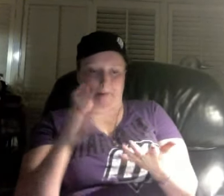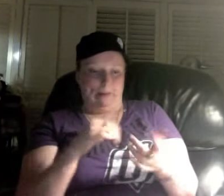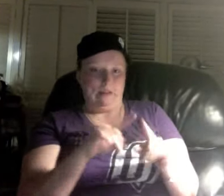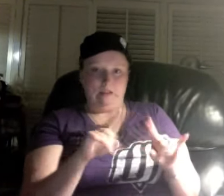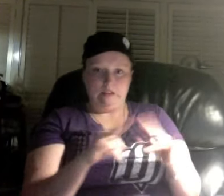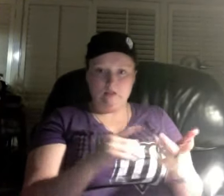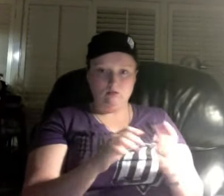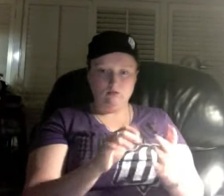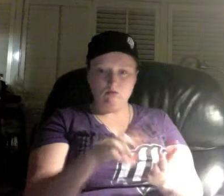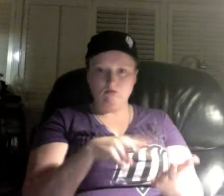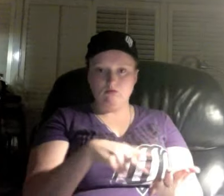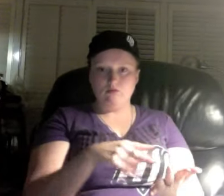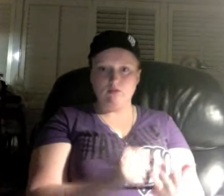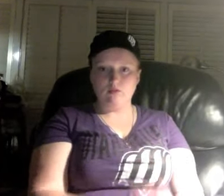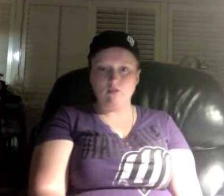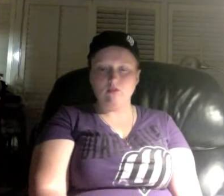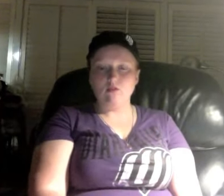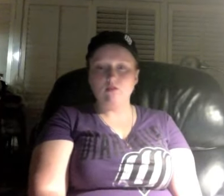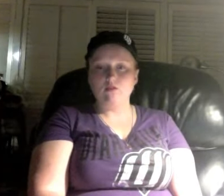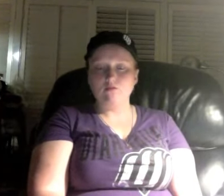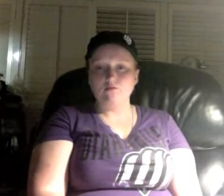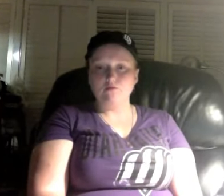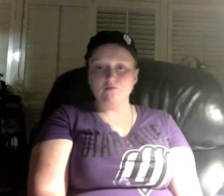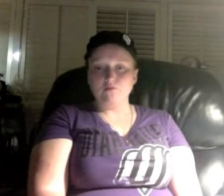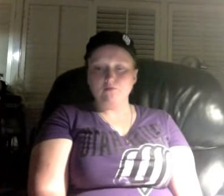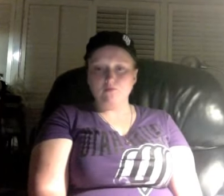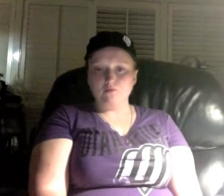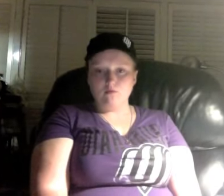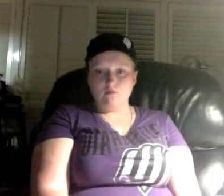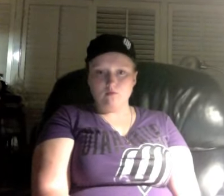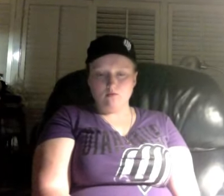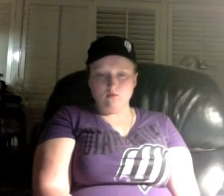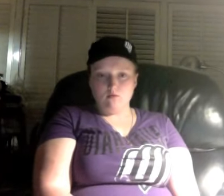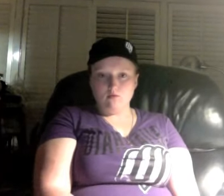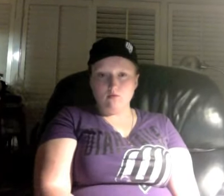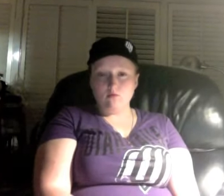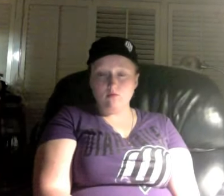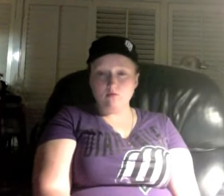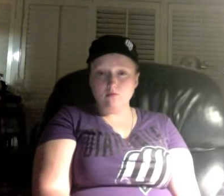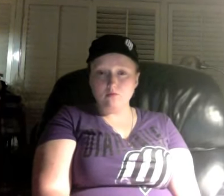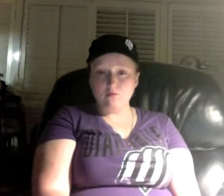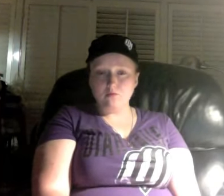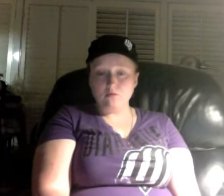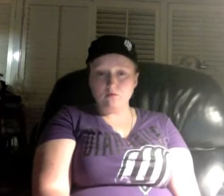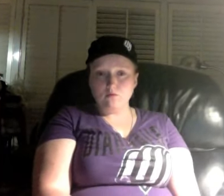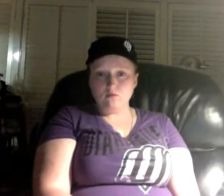And I figure out something that's applicable to everyday life, maybe a real life application.